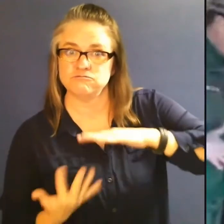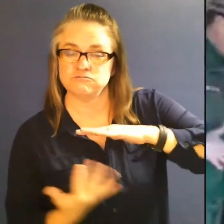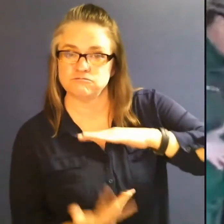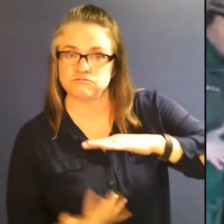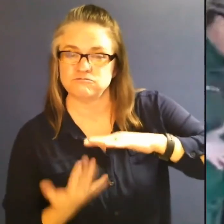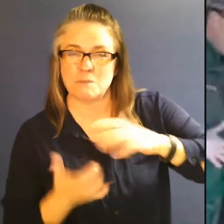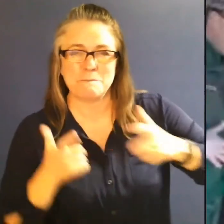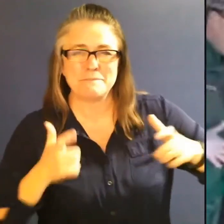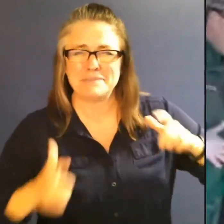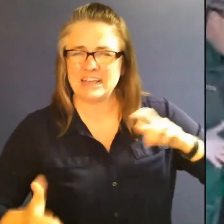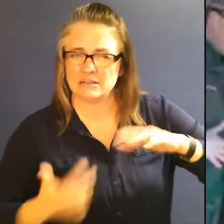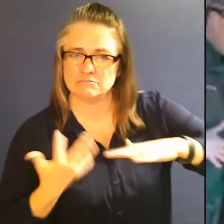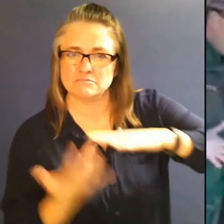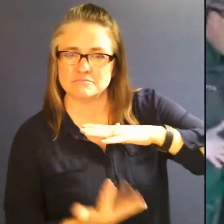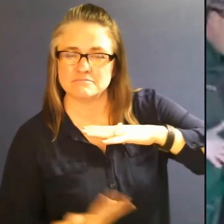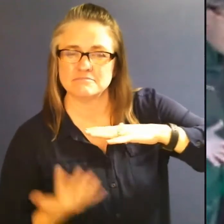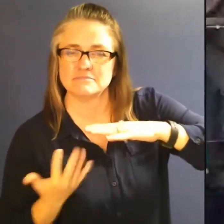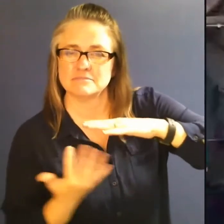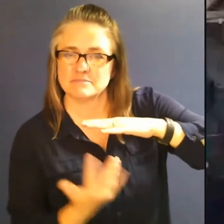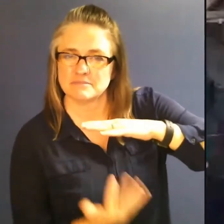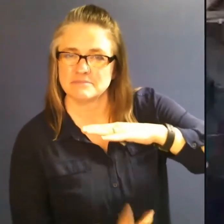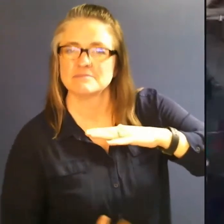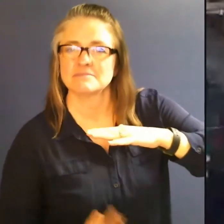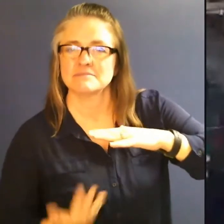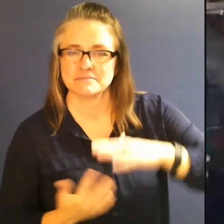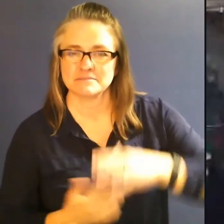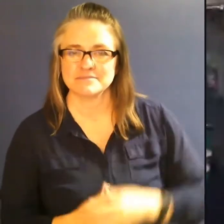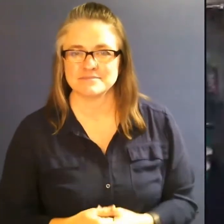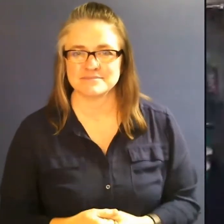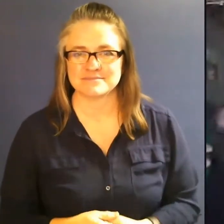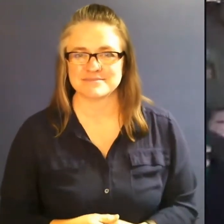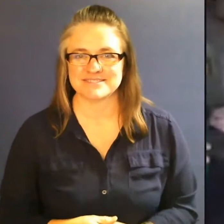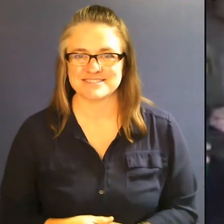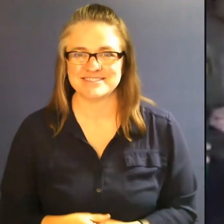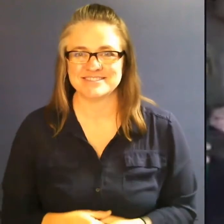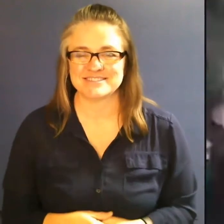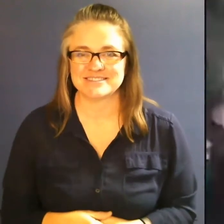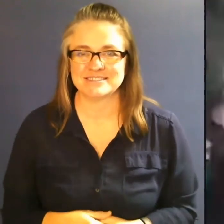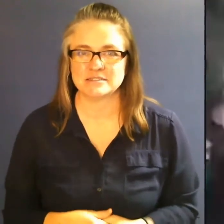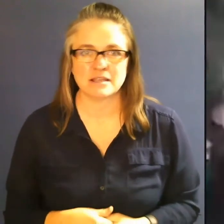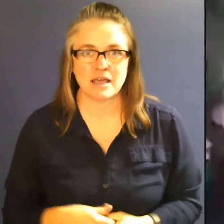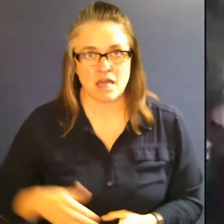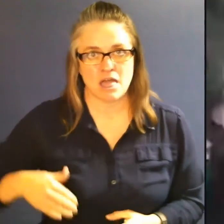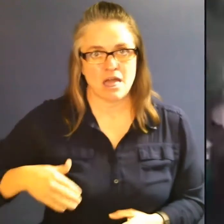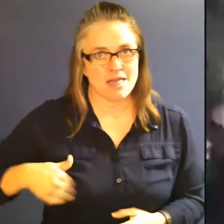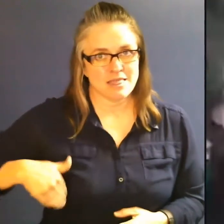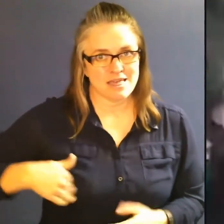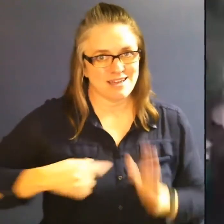old fire going in there. And what I did not show you